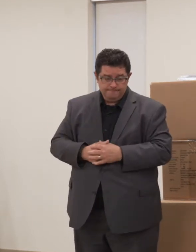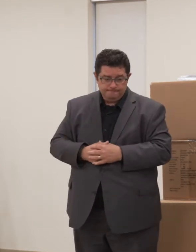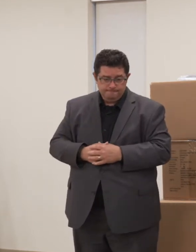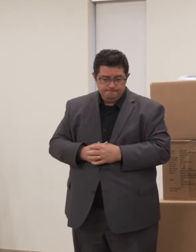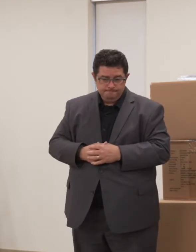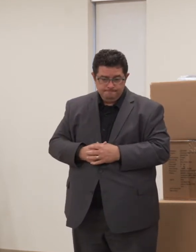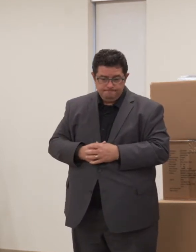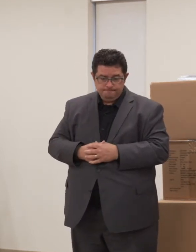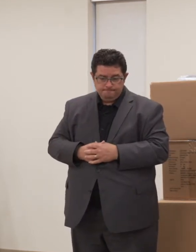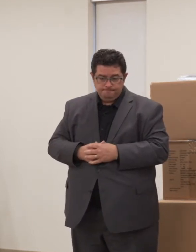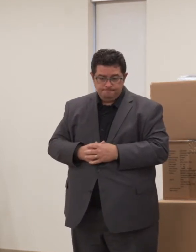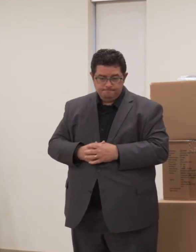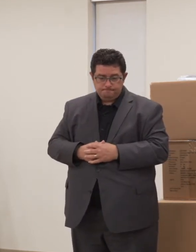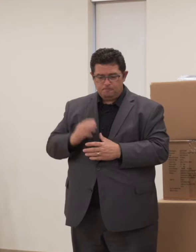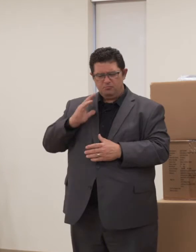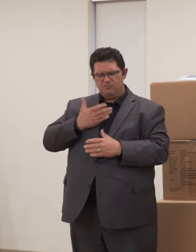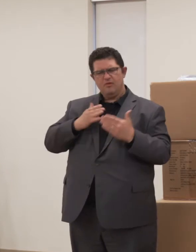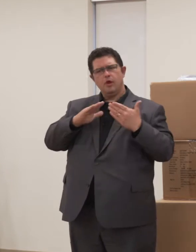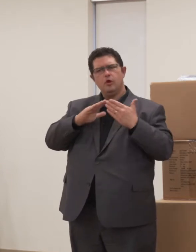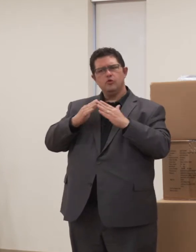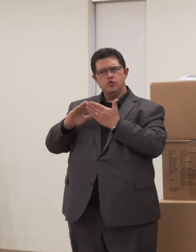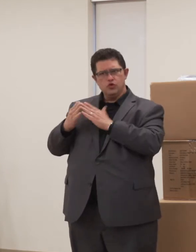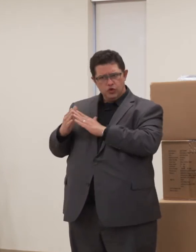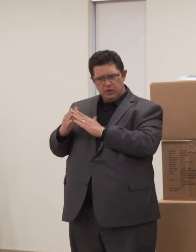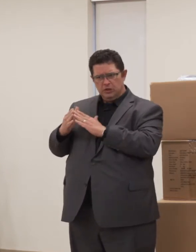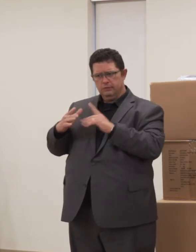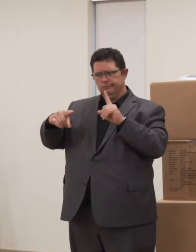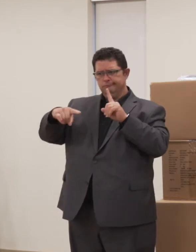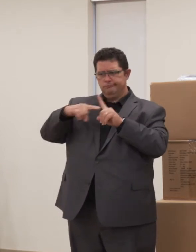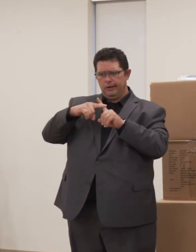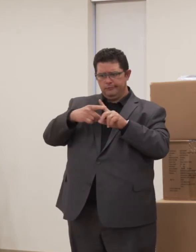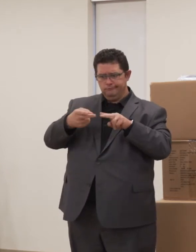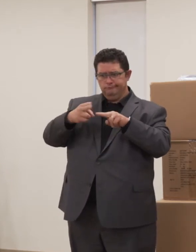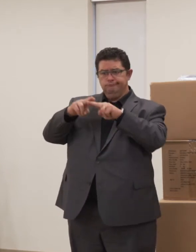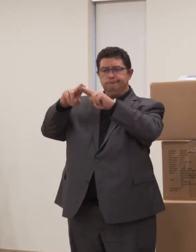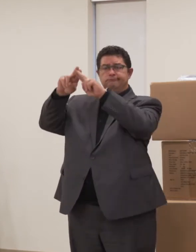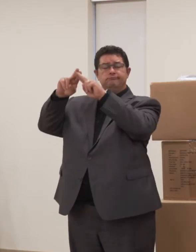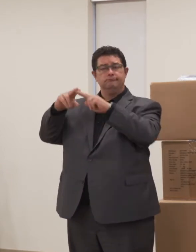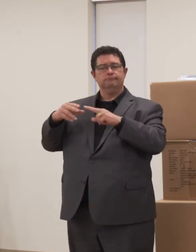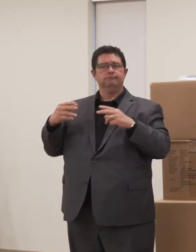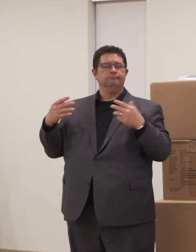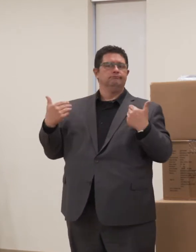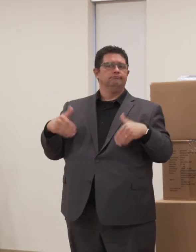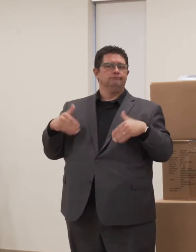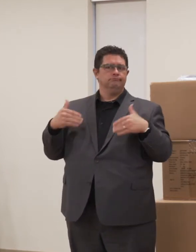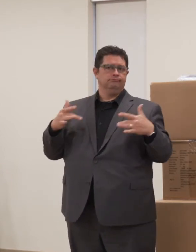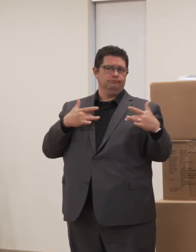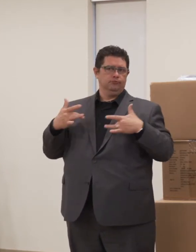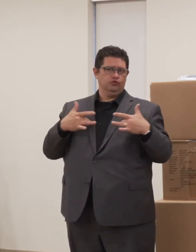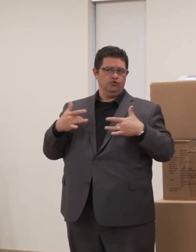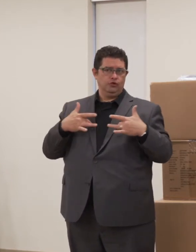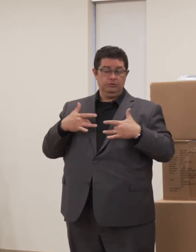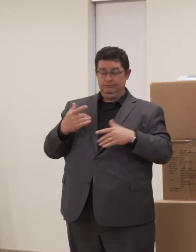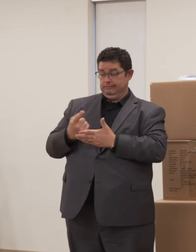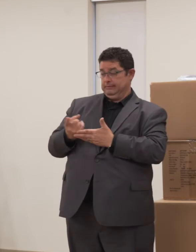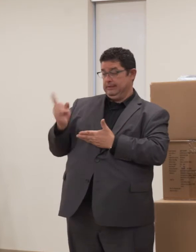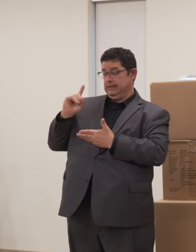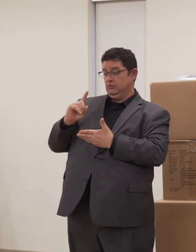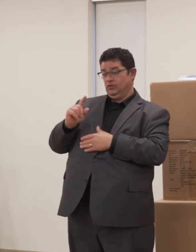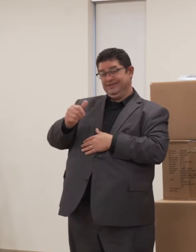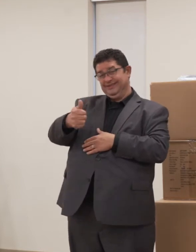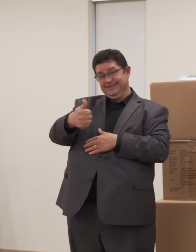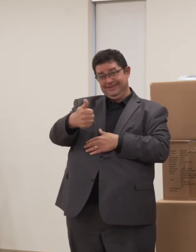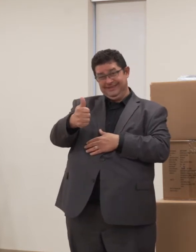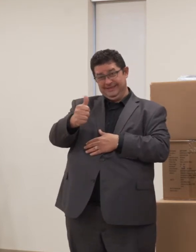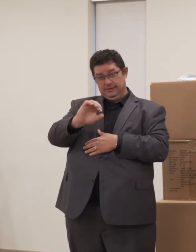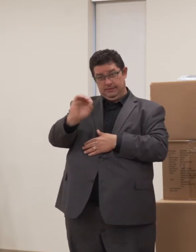The number of new COVID cases in our community is growing at an alarming rate. Last week, almost 10% of the